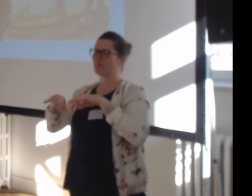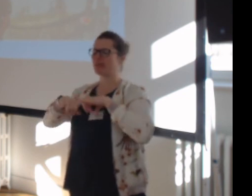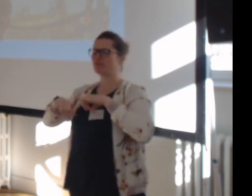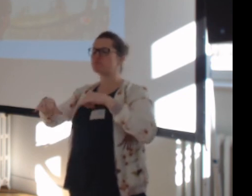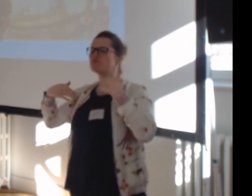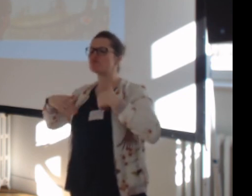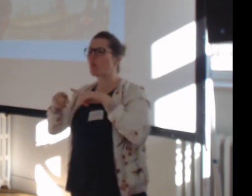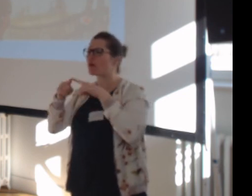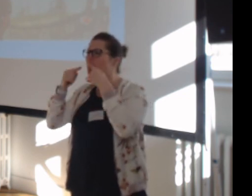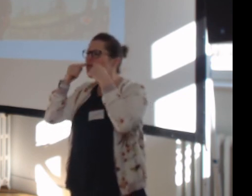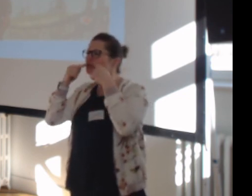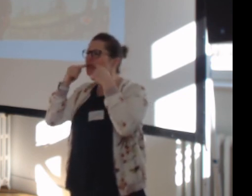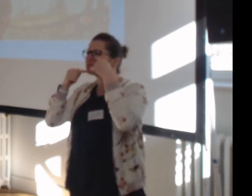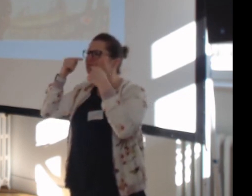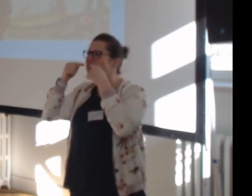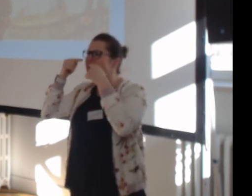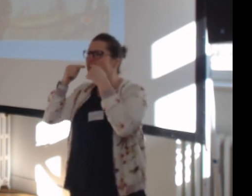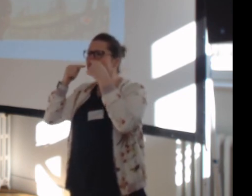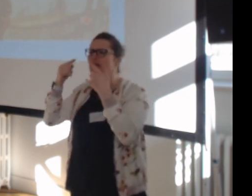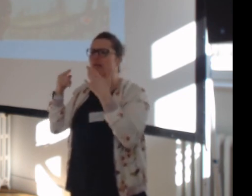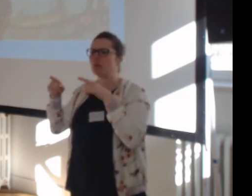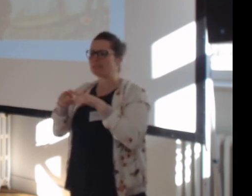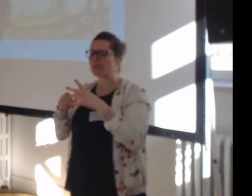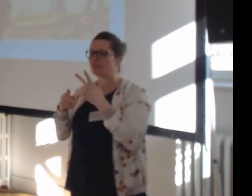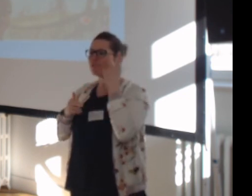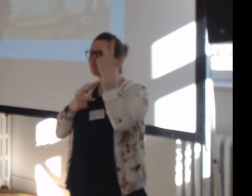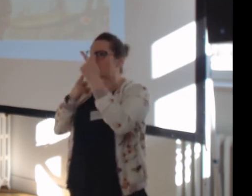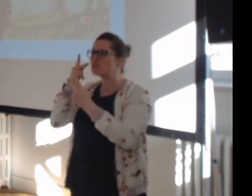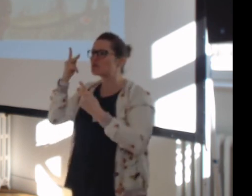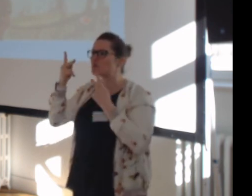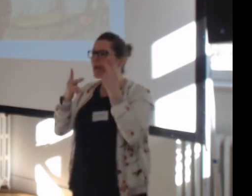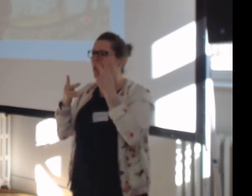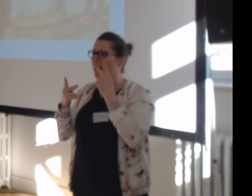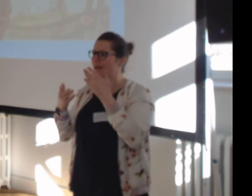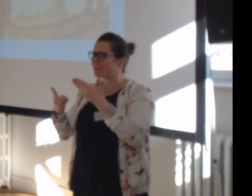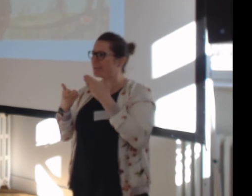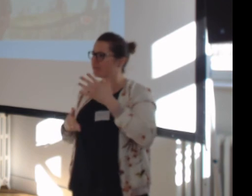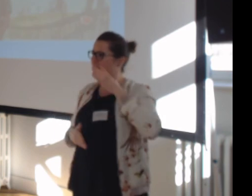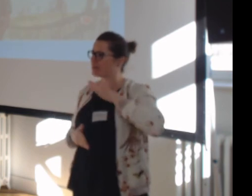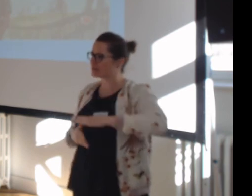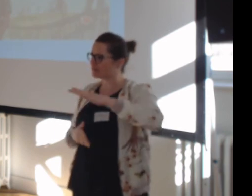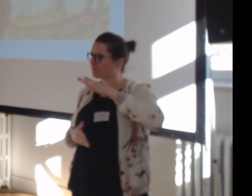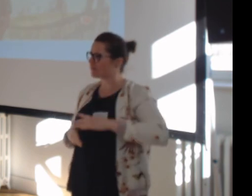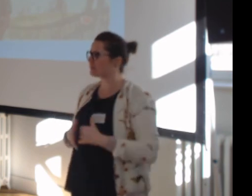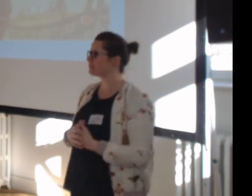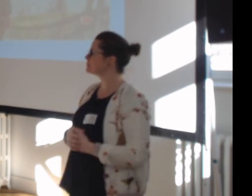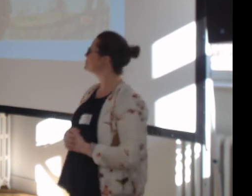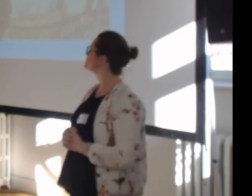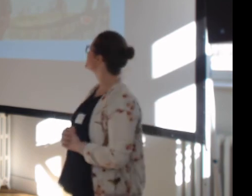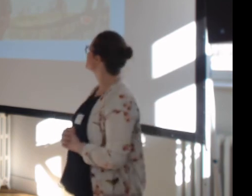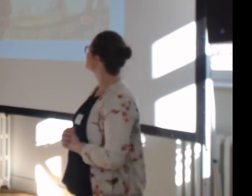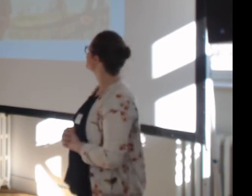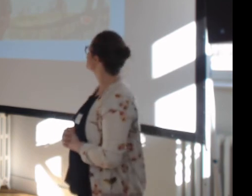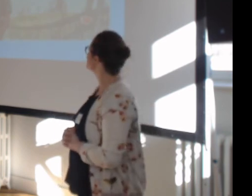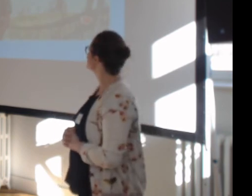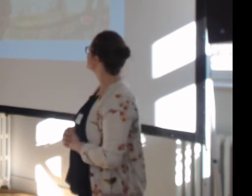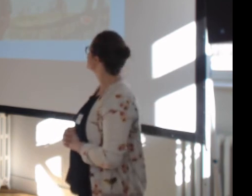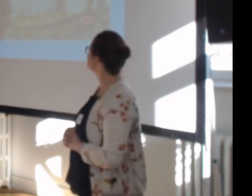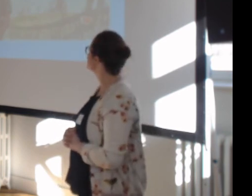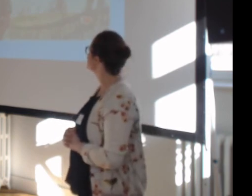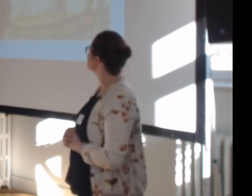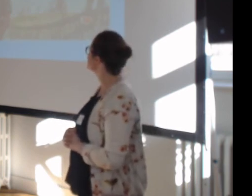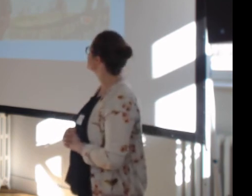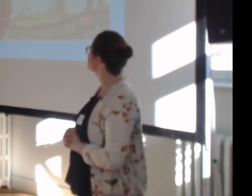moved or something like this. So there's an effort to make it visually very interesting also. What I would say is that